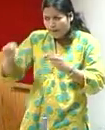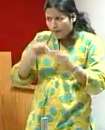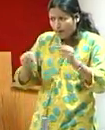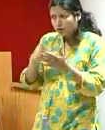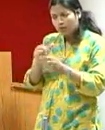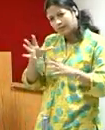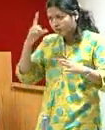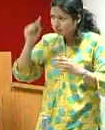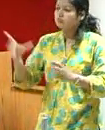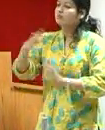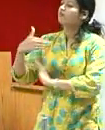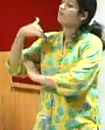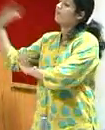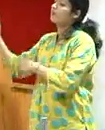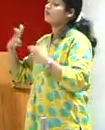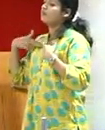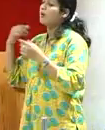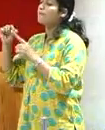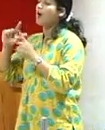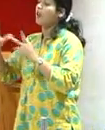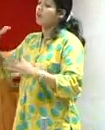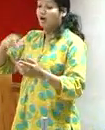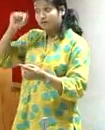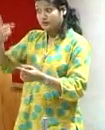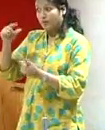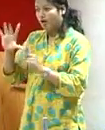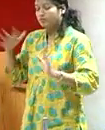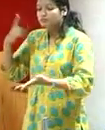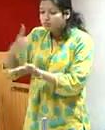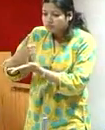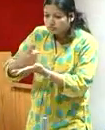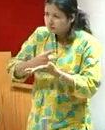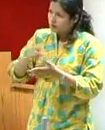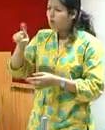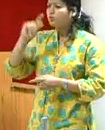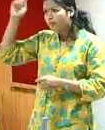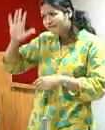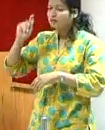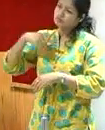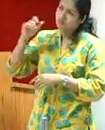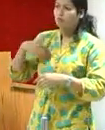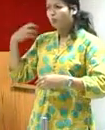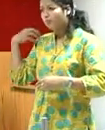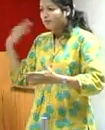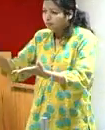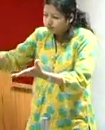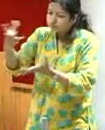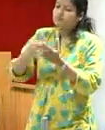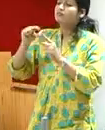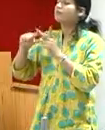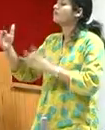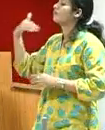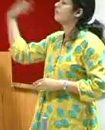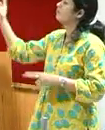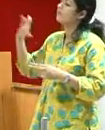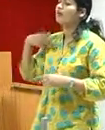follow in their steps and file a case in the Delhi High Court for non-teaching posts as well. And one of the unique things about this